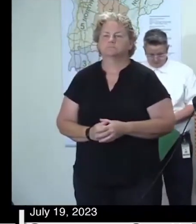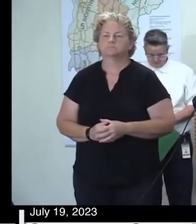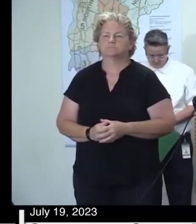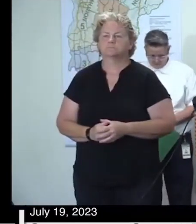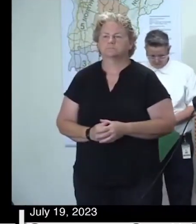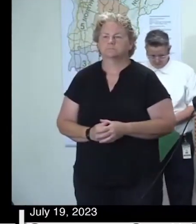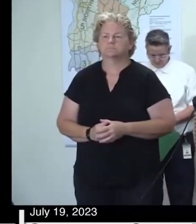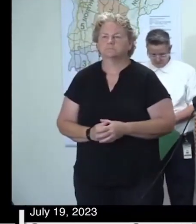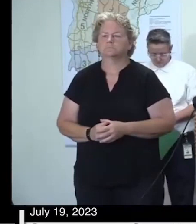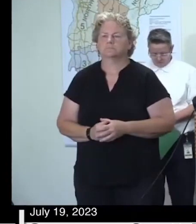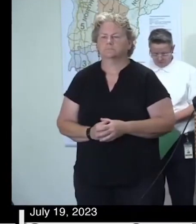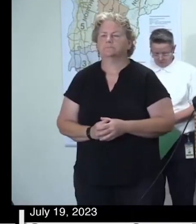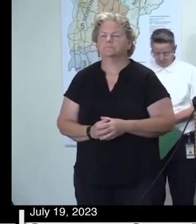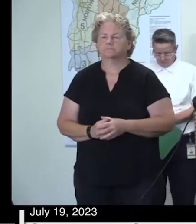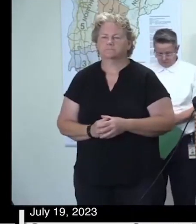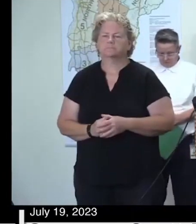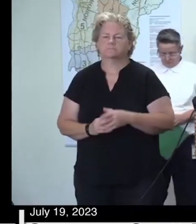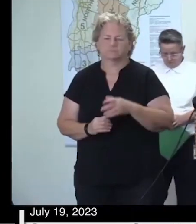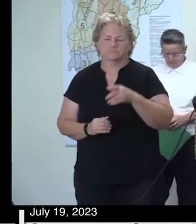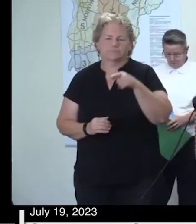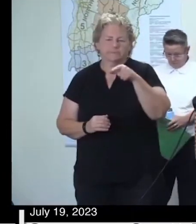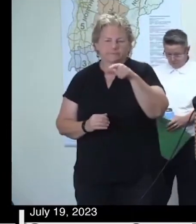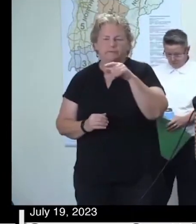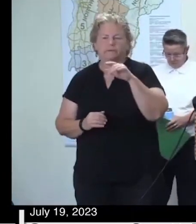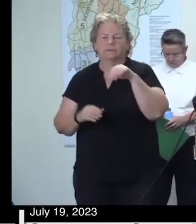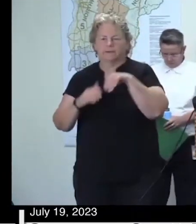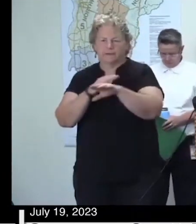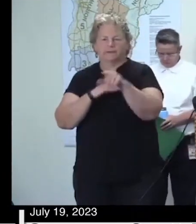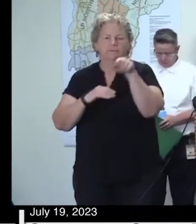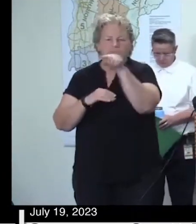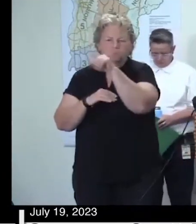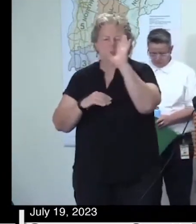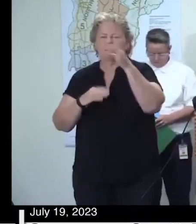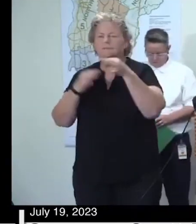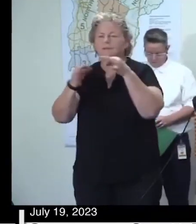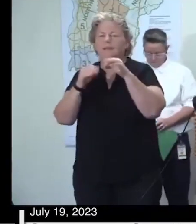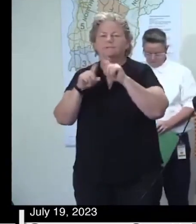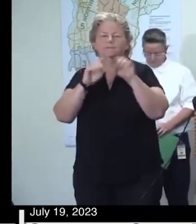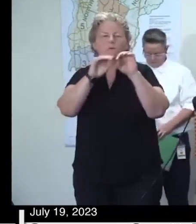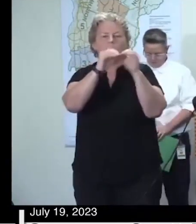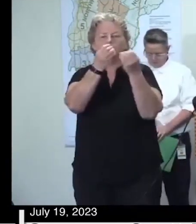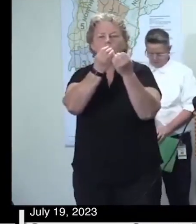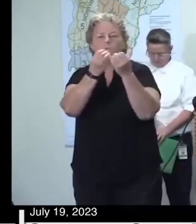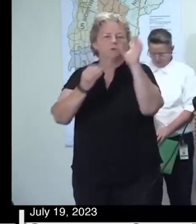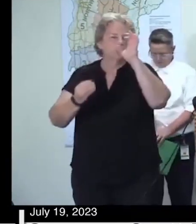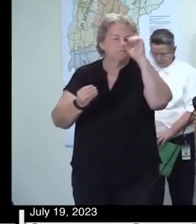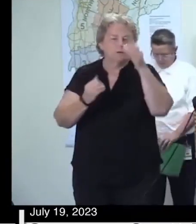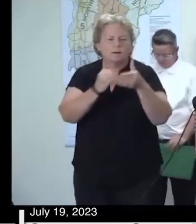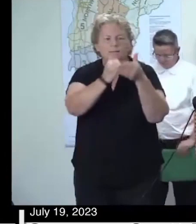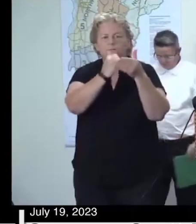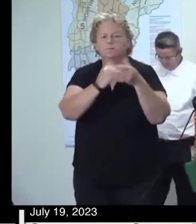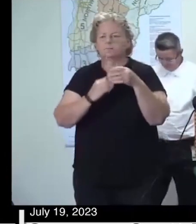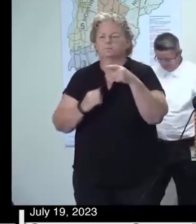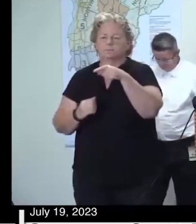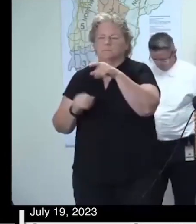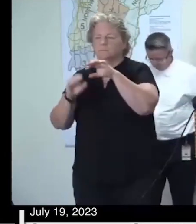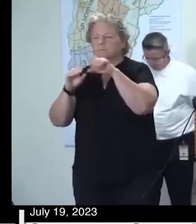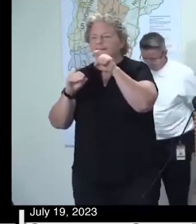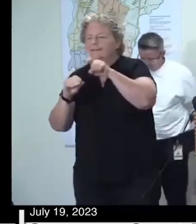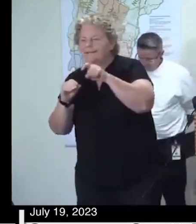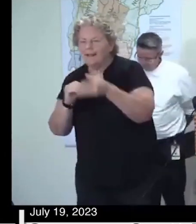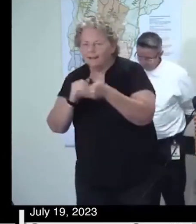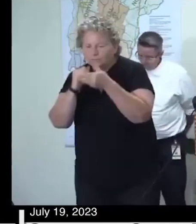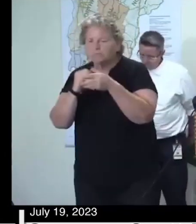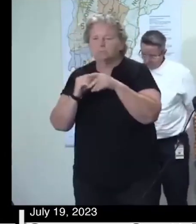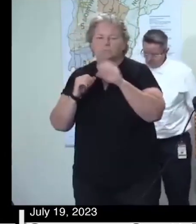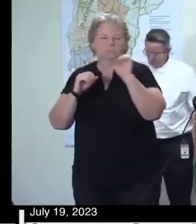need. Municipalities may also choose to use this app to match municipally based volunteers to requests for assistance